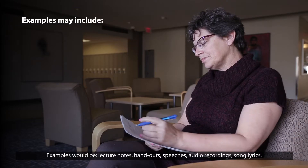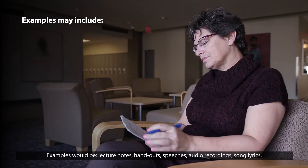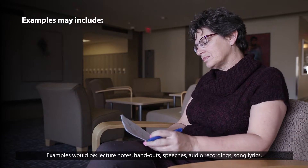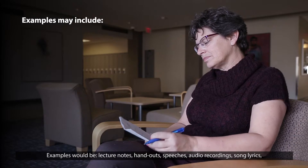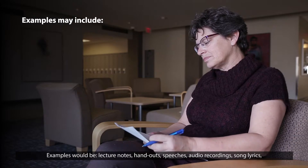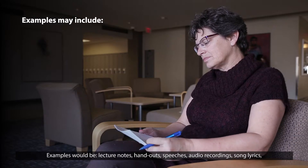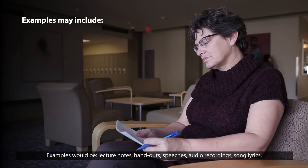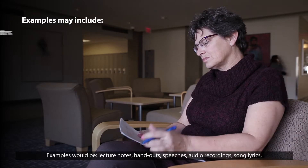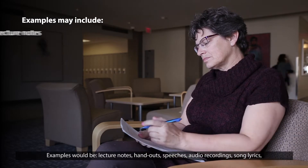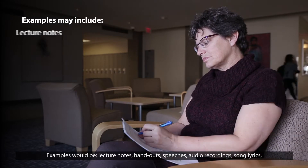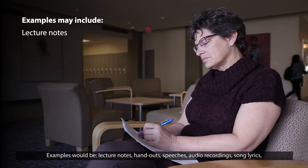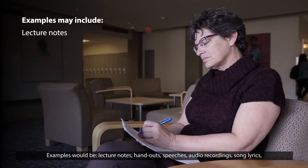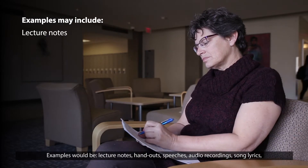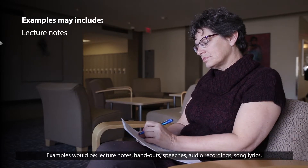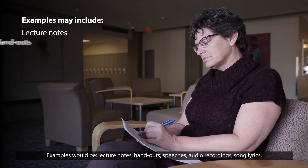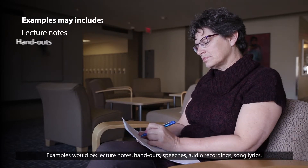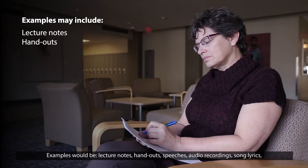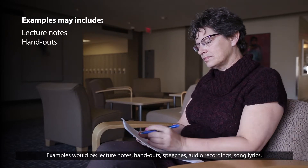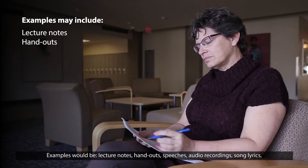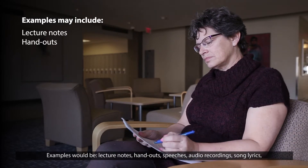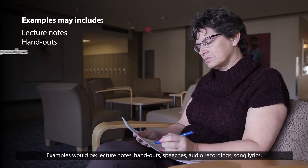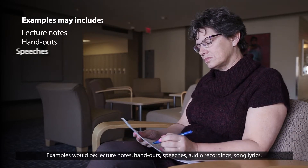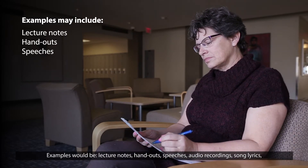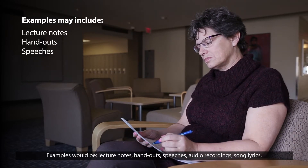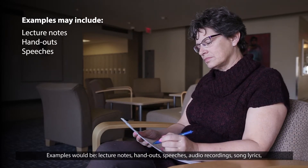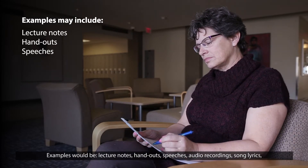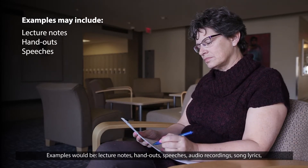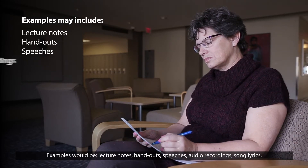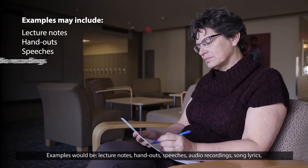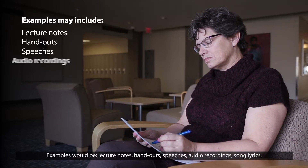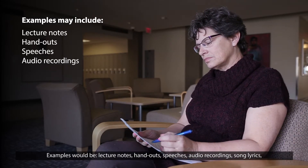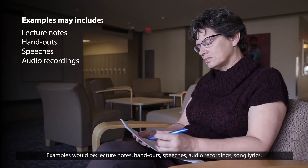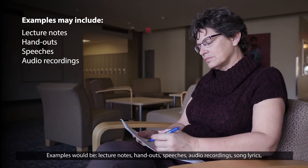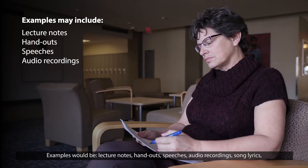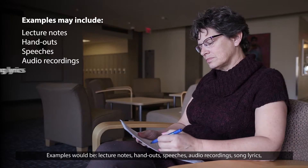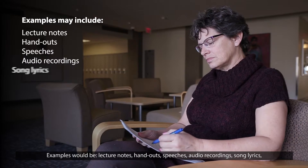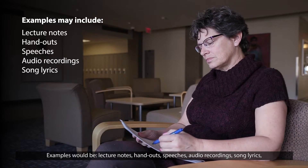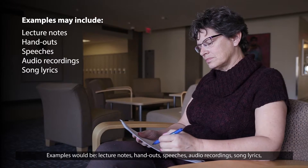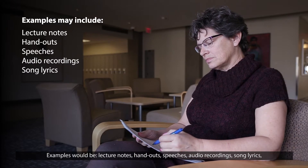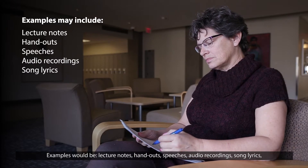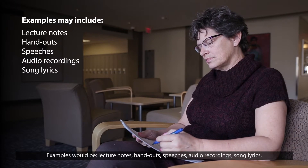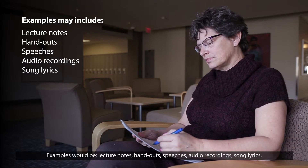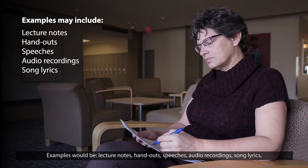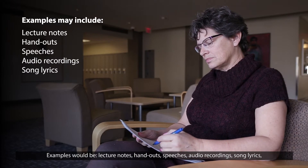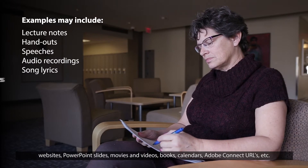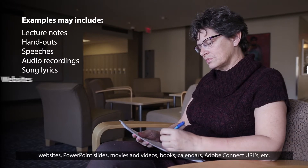be lecture notes, handouts, speeches, audio recordings, song lyrics,